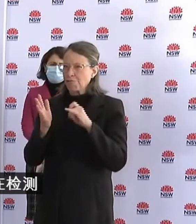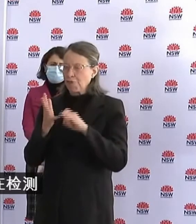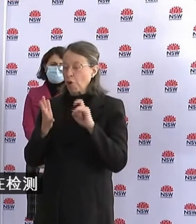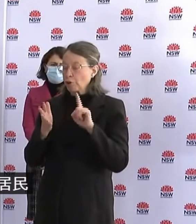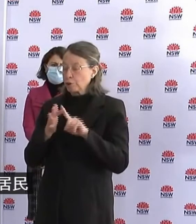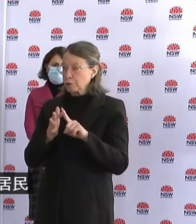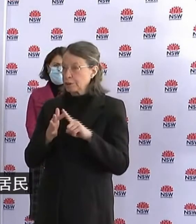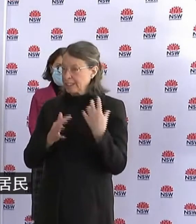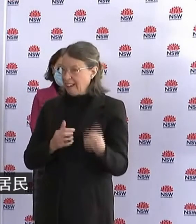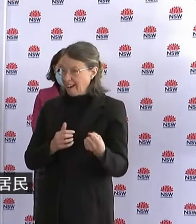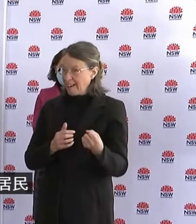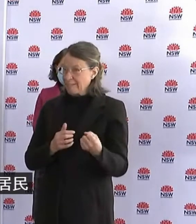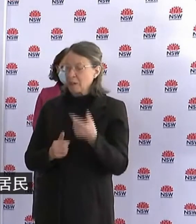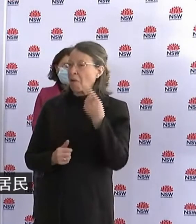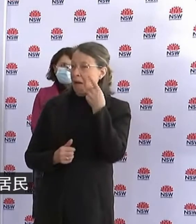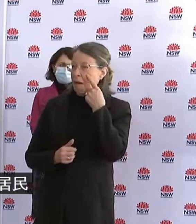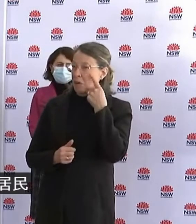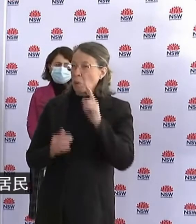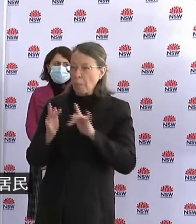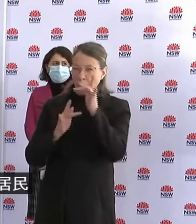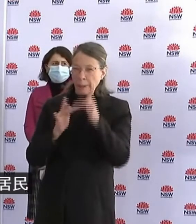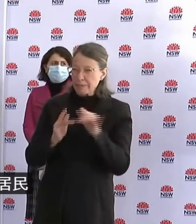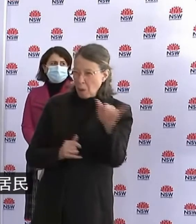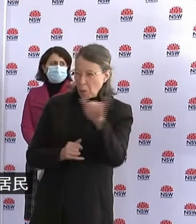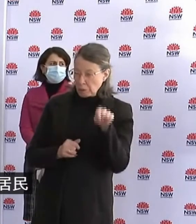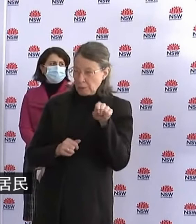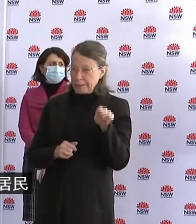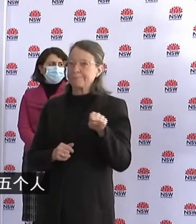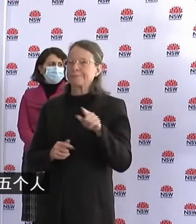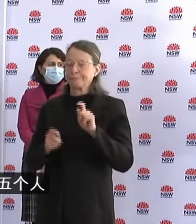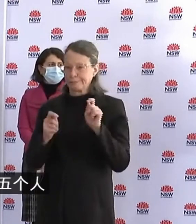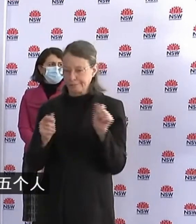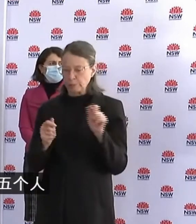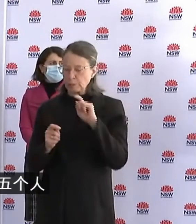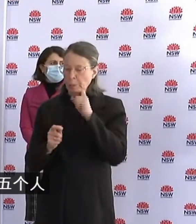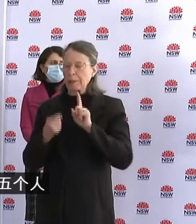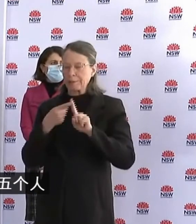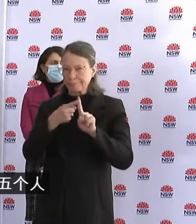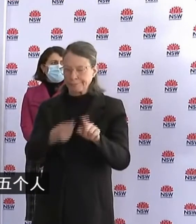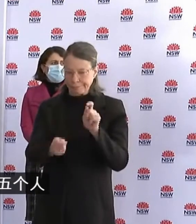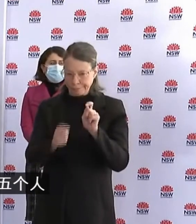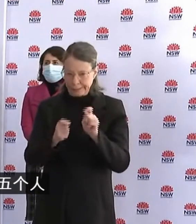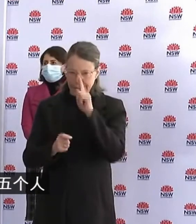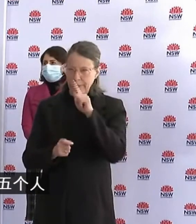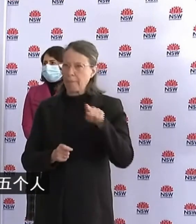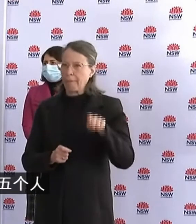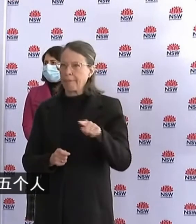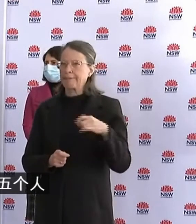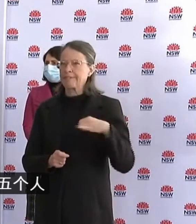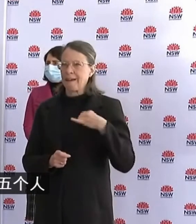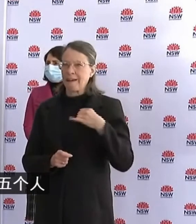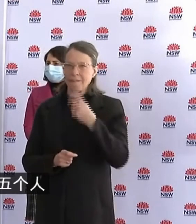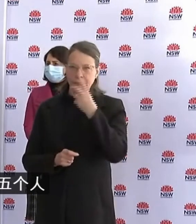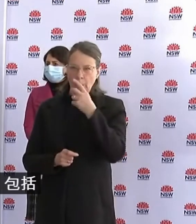are testing other staff and residents at that facility. There are 5 people at the Unison Disability Park